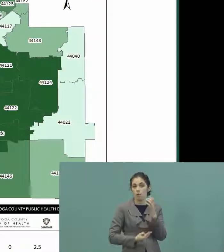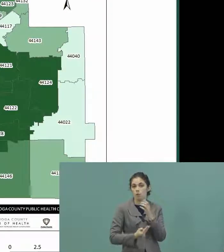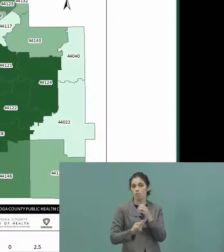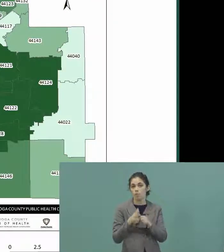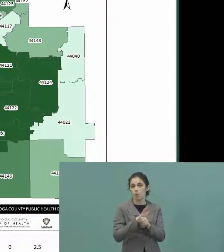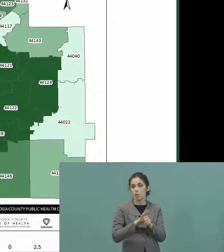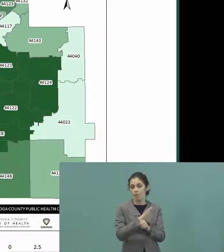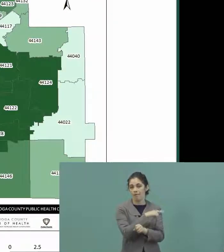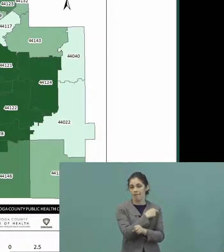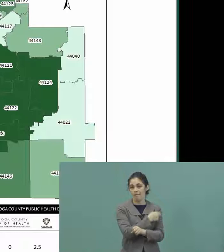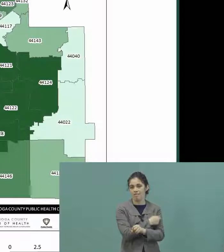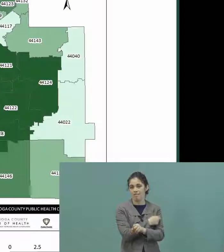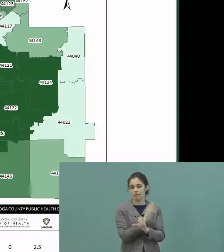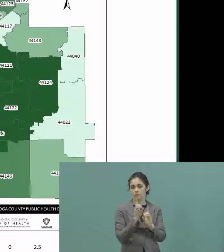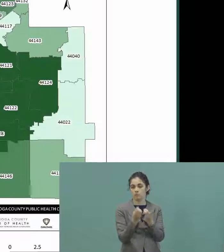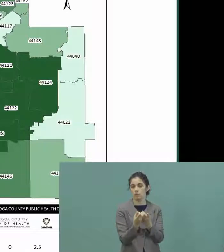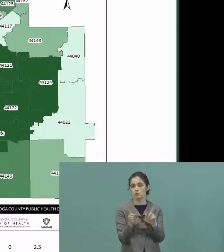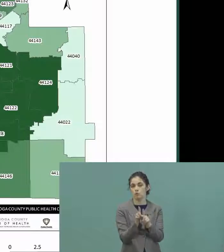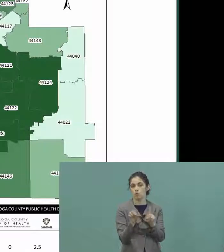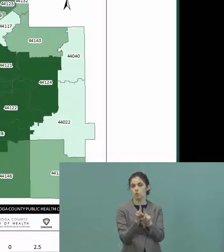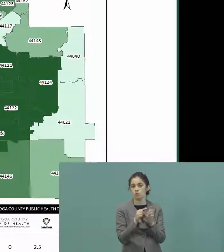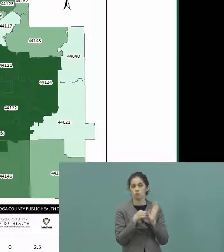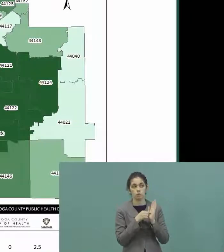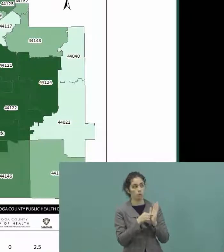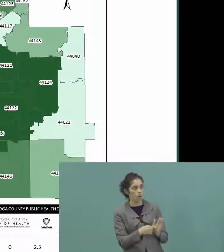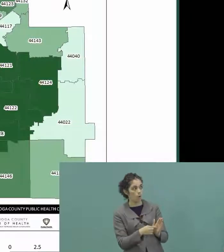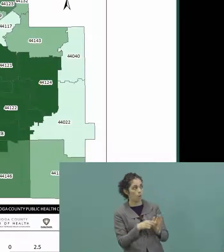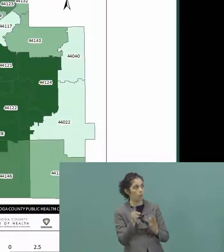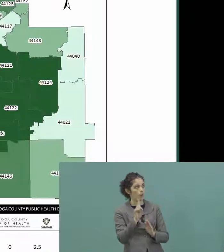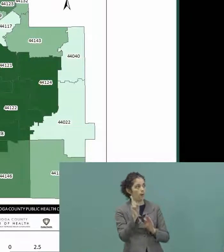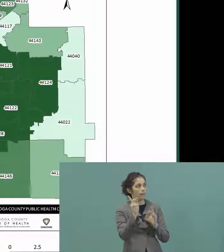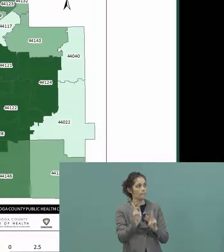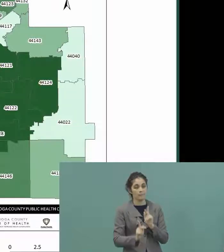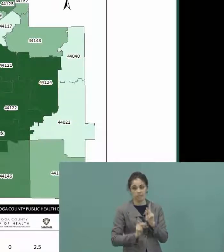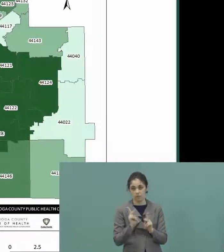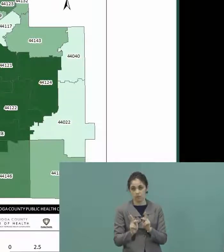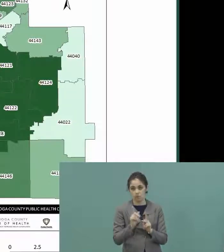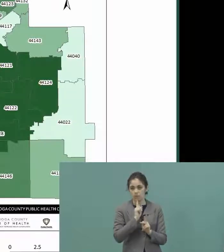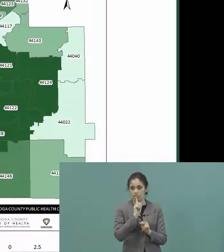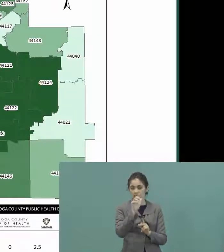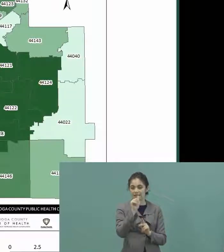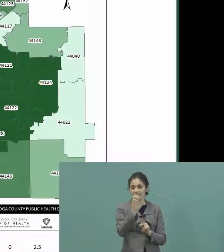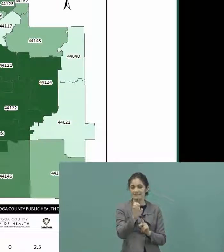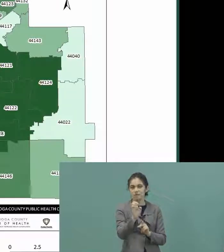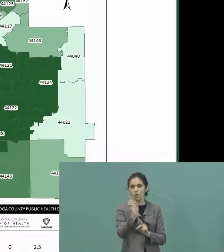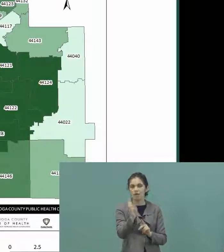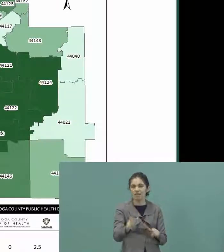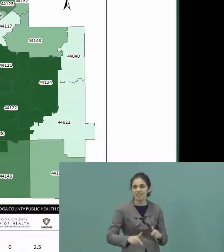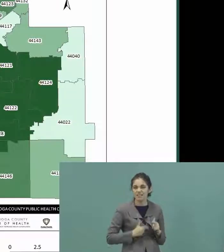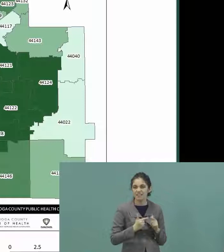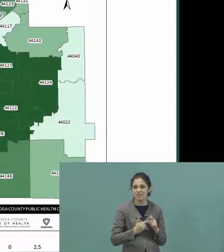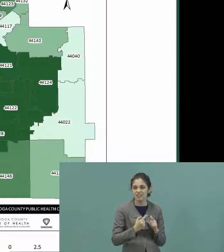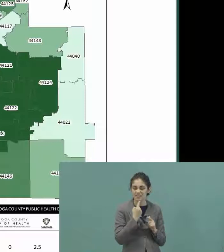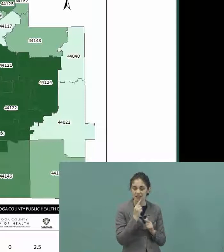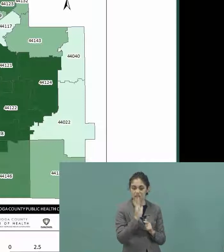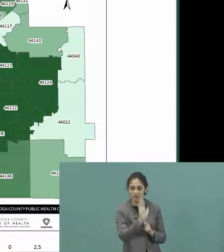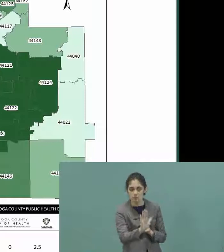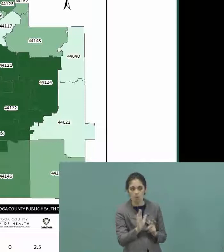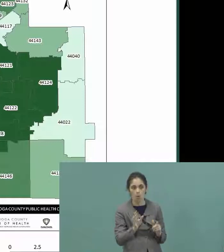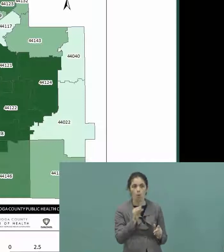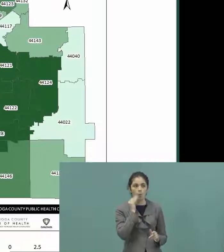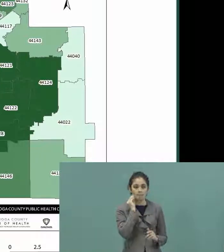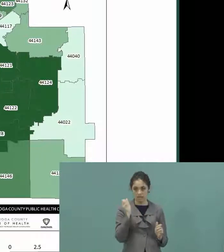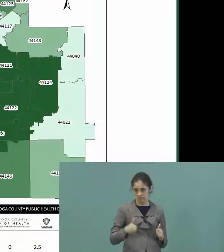this county. And it continues to show where people who are cases live, where they identify as their home